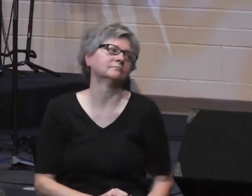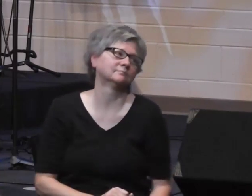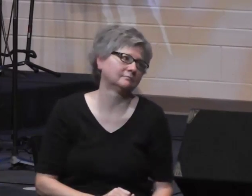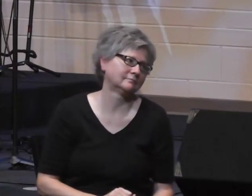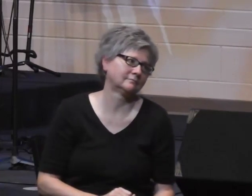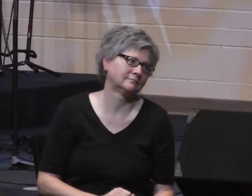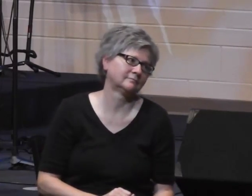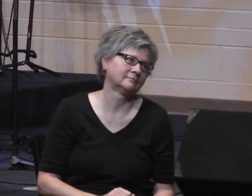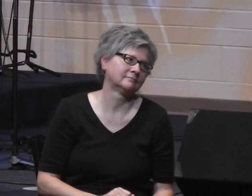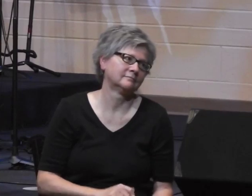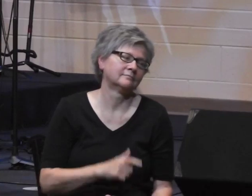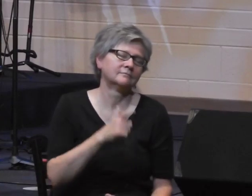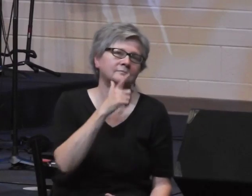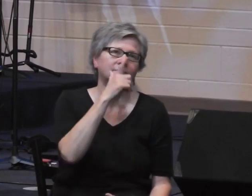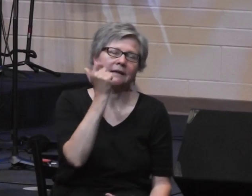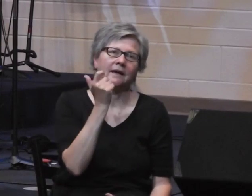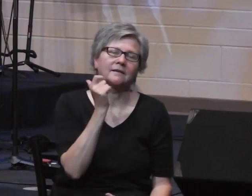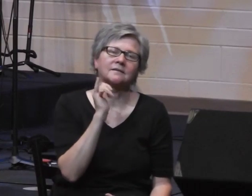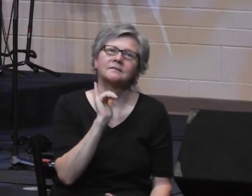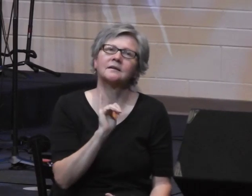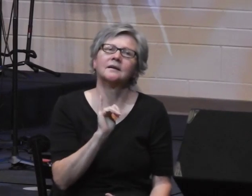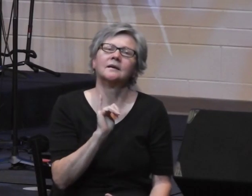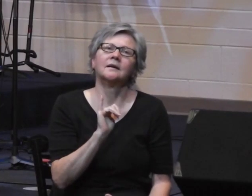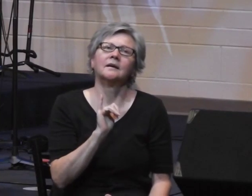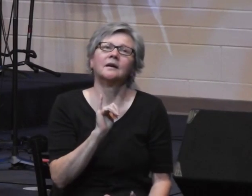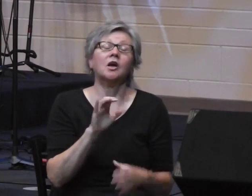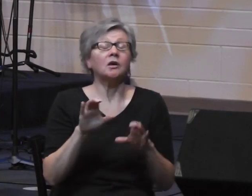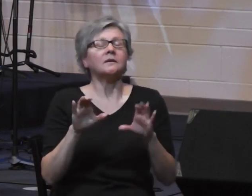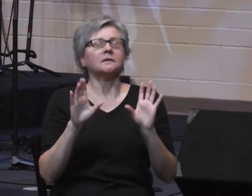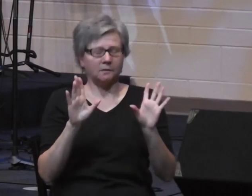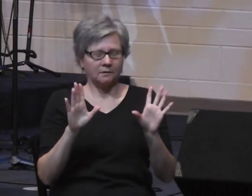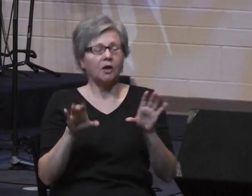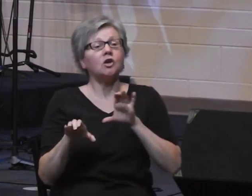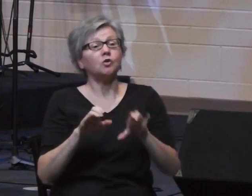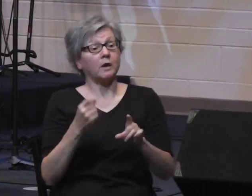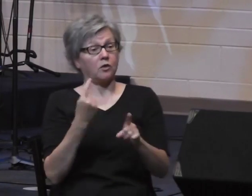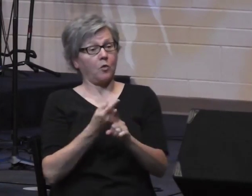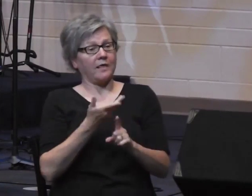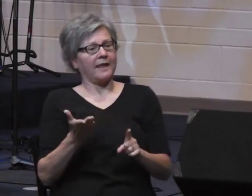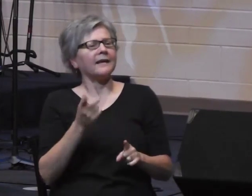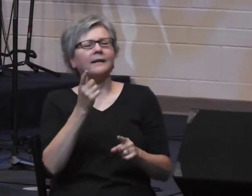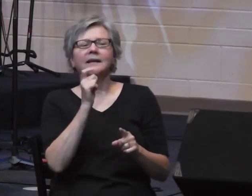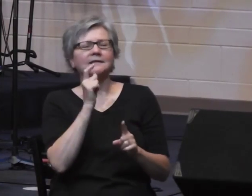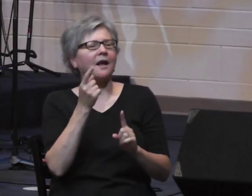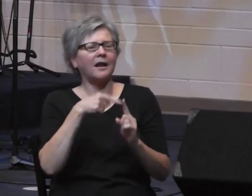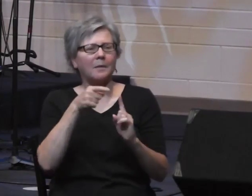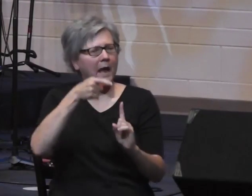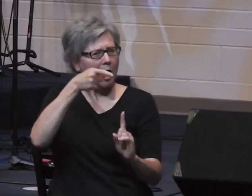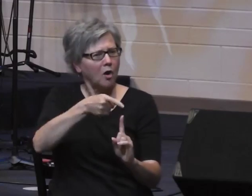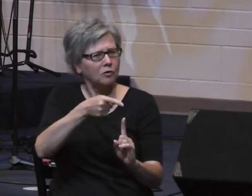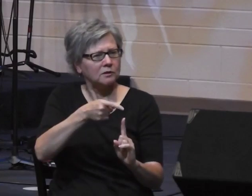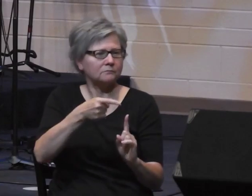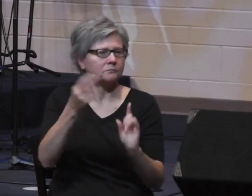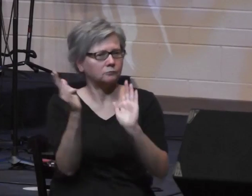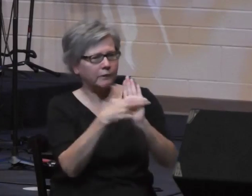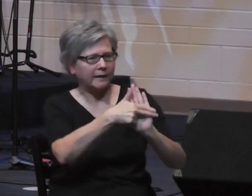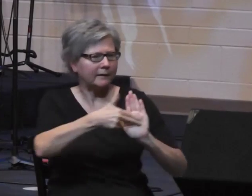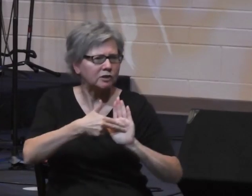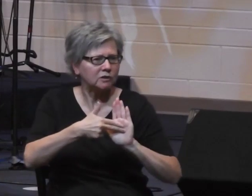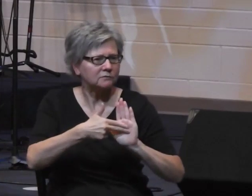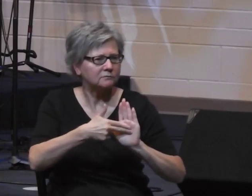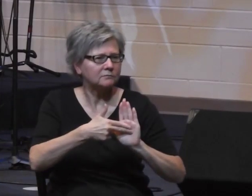awesome when, so doing the right thing is not all about recognition, but when somebody gets recognized